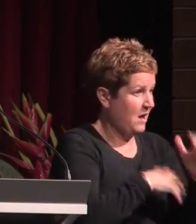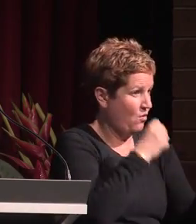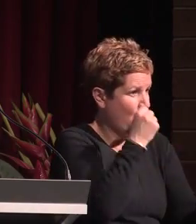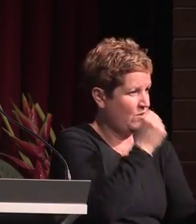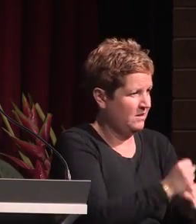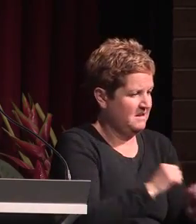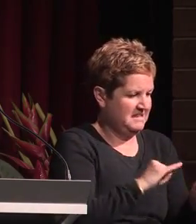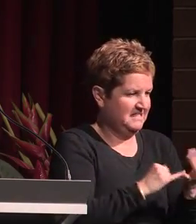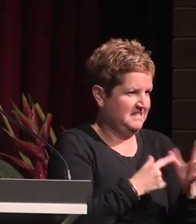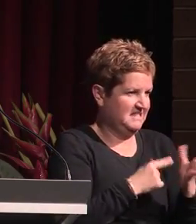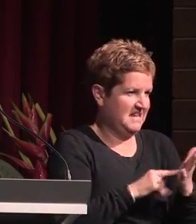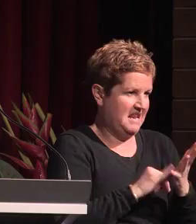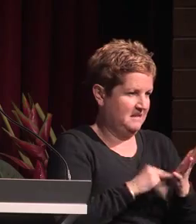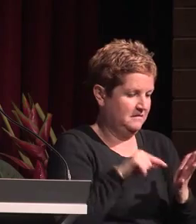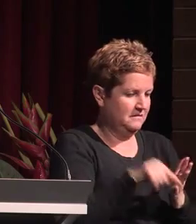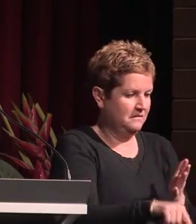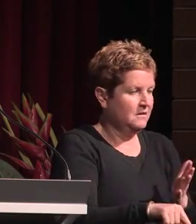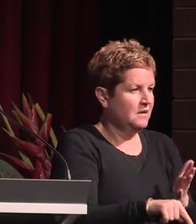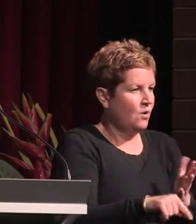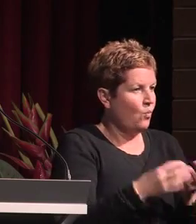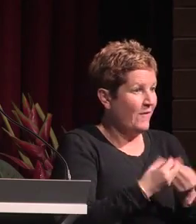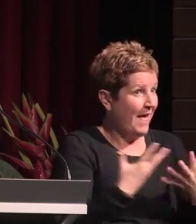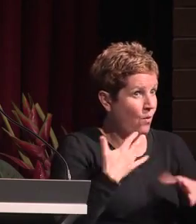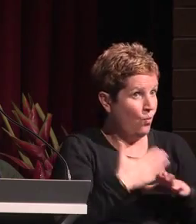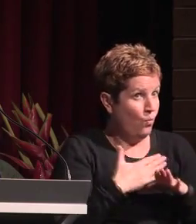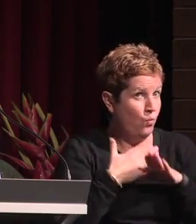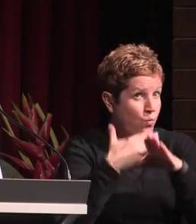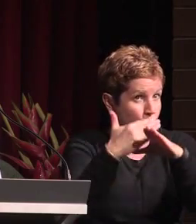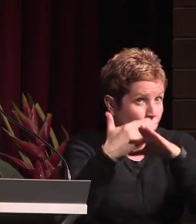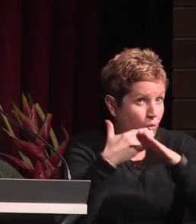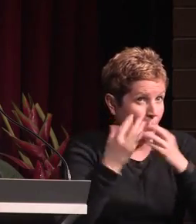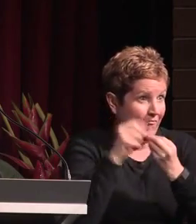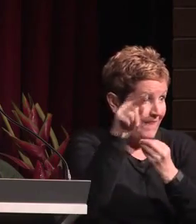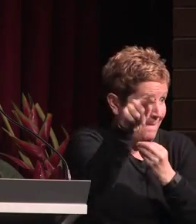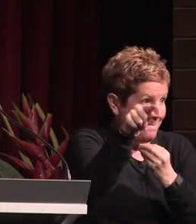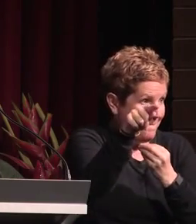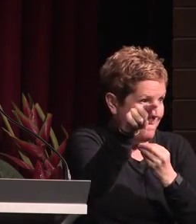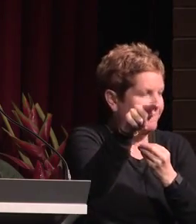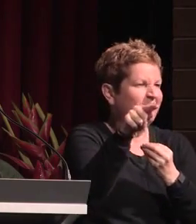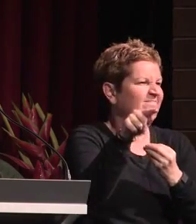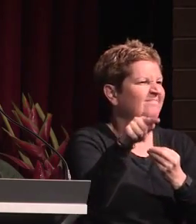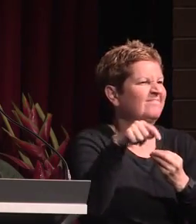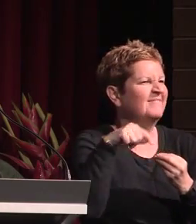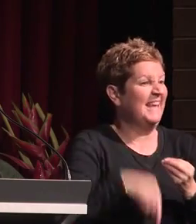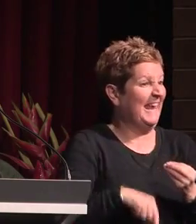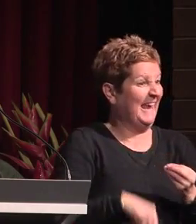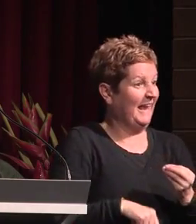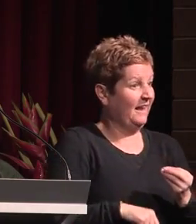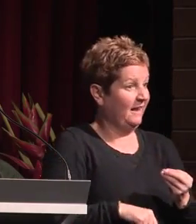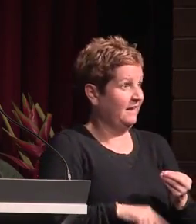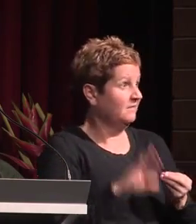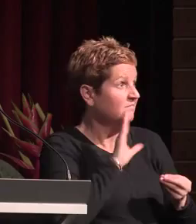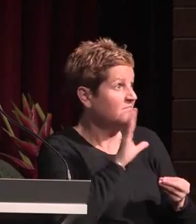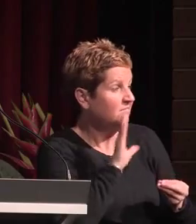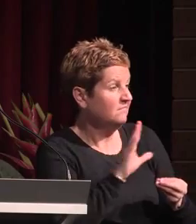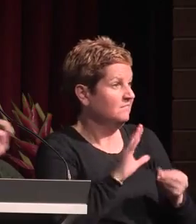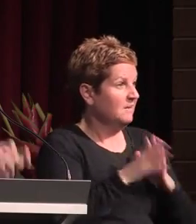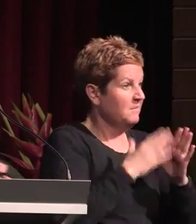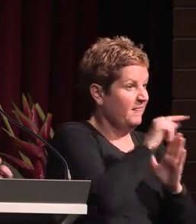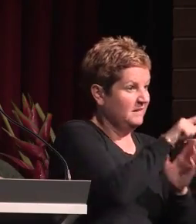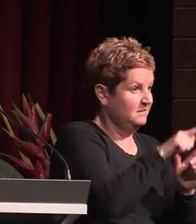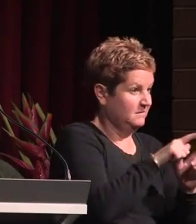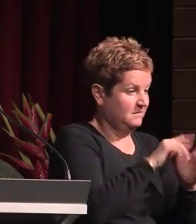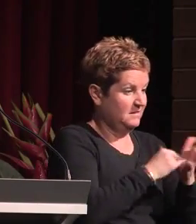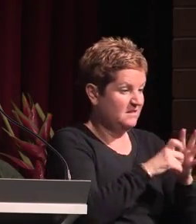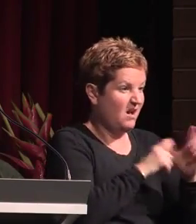and the department on this, I don't think we'd be where we are today in getting this site listed and putting all the